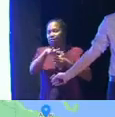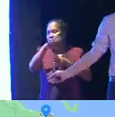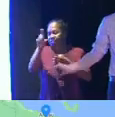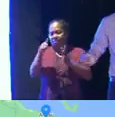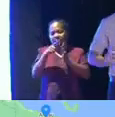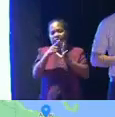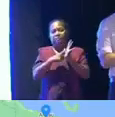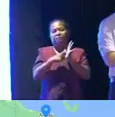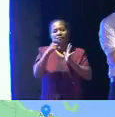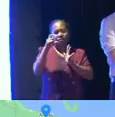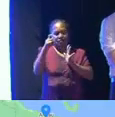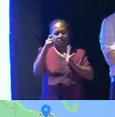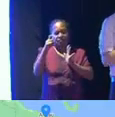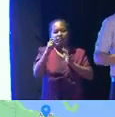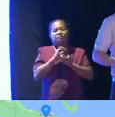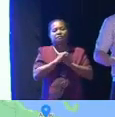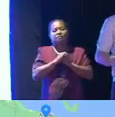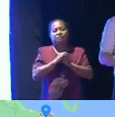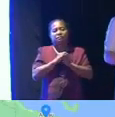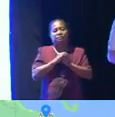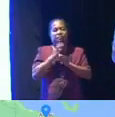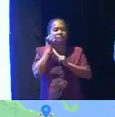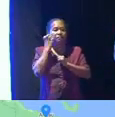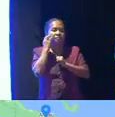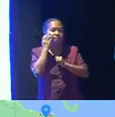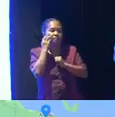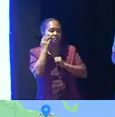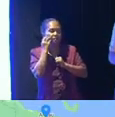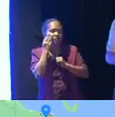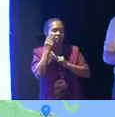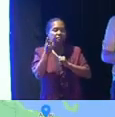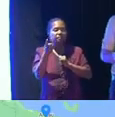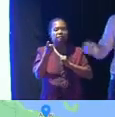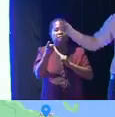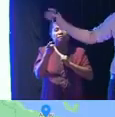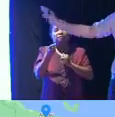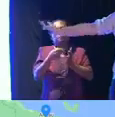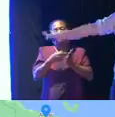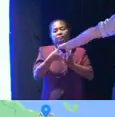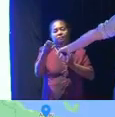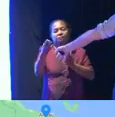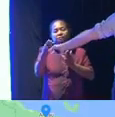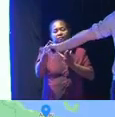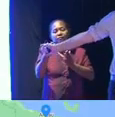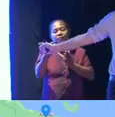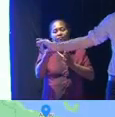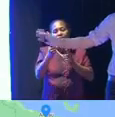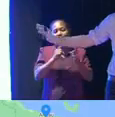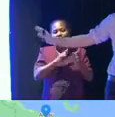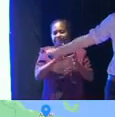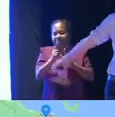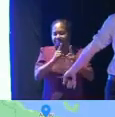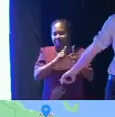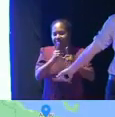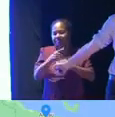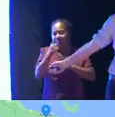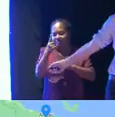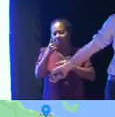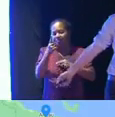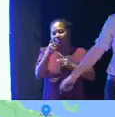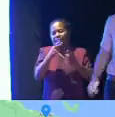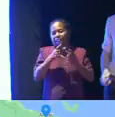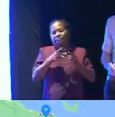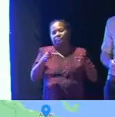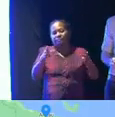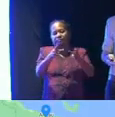IRC offices around town. Okay, so when you're submitting documents in person, you're submitting them to one of these areas.